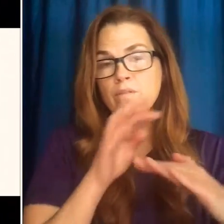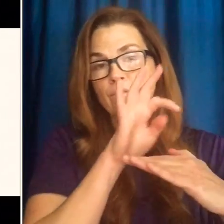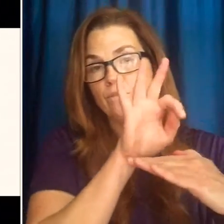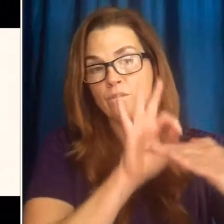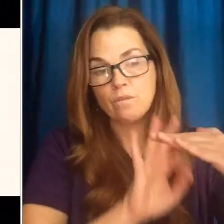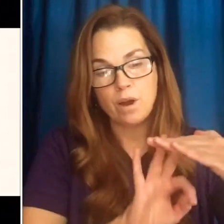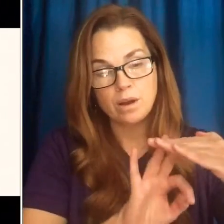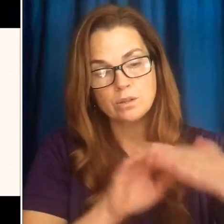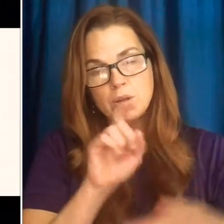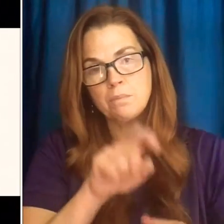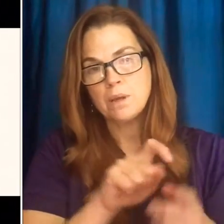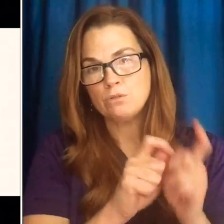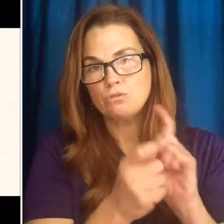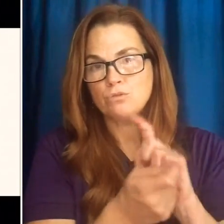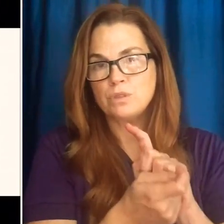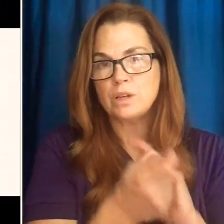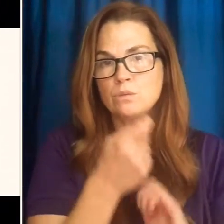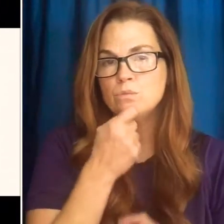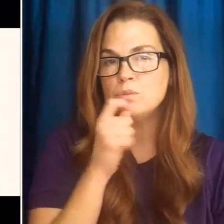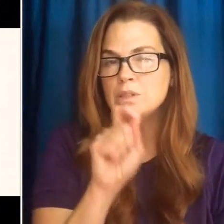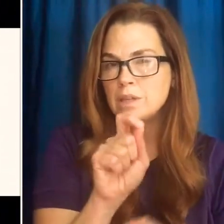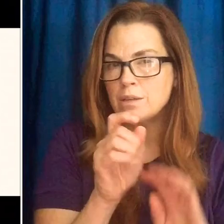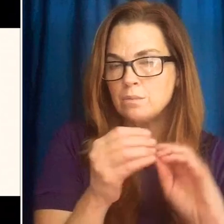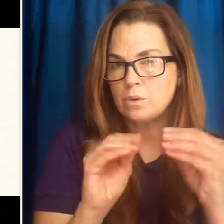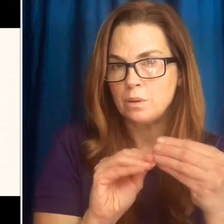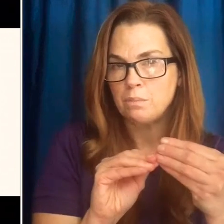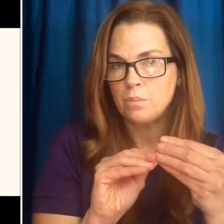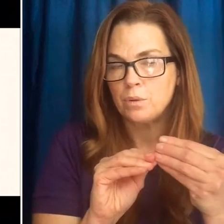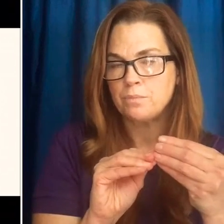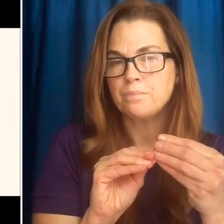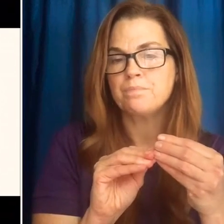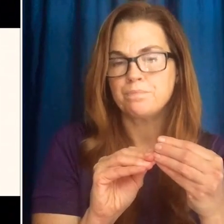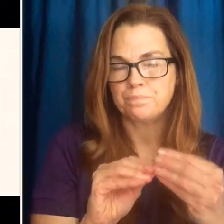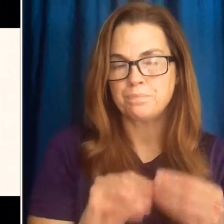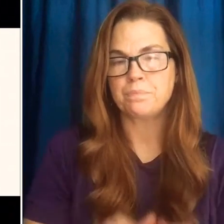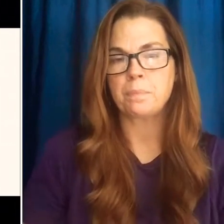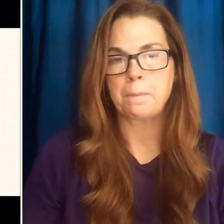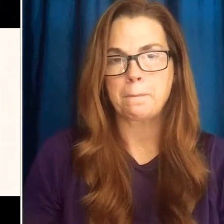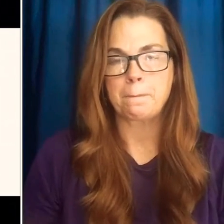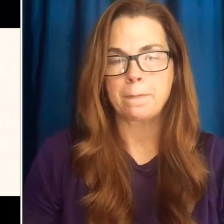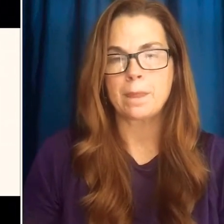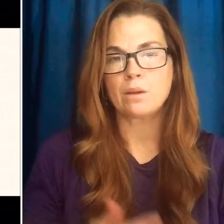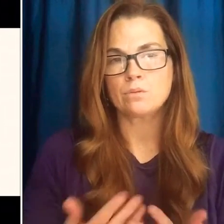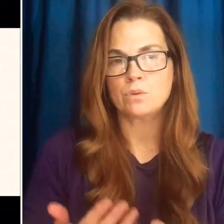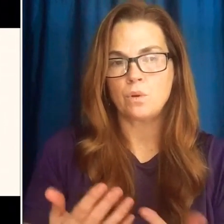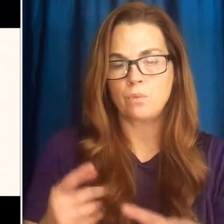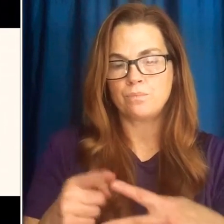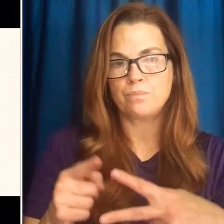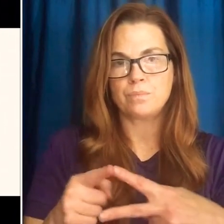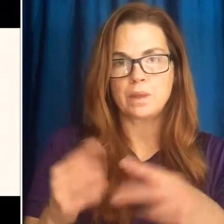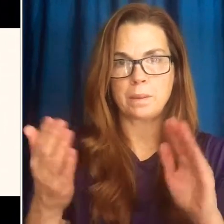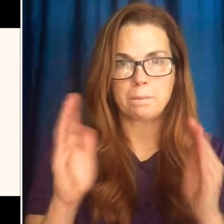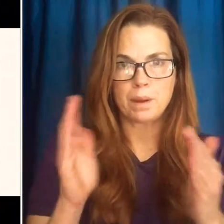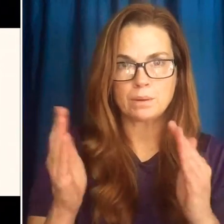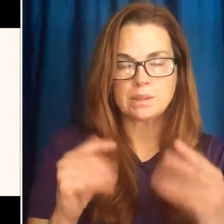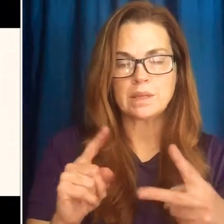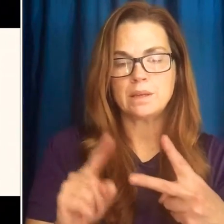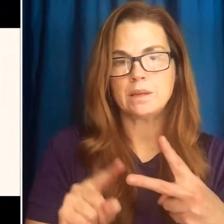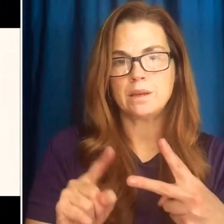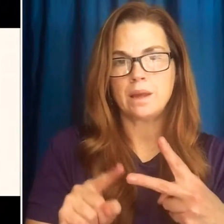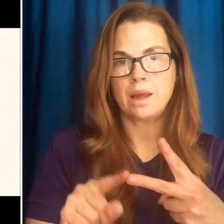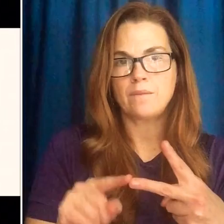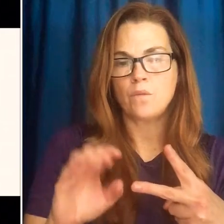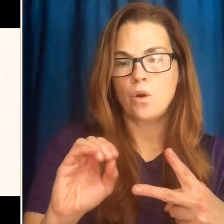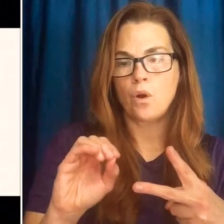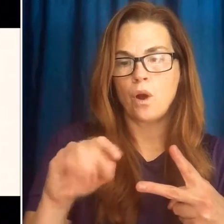for comparisons and for operations, it's necessary we understand how to rewrite fractions